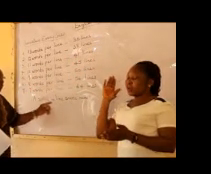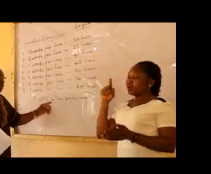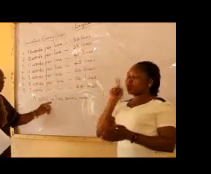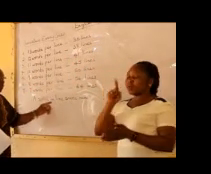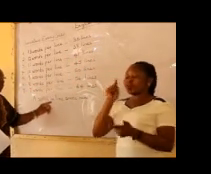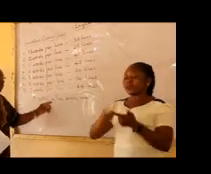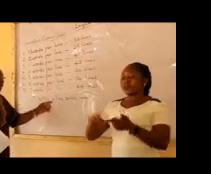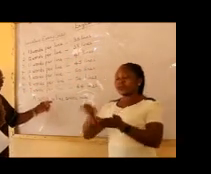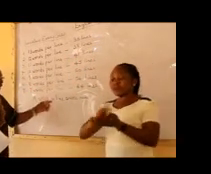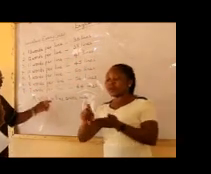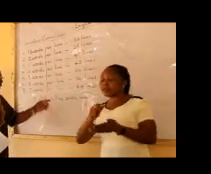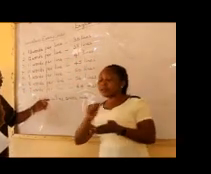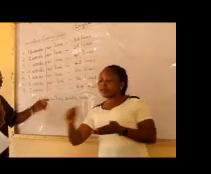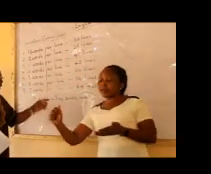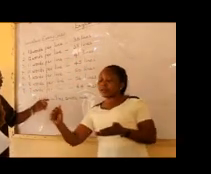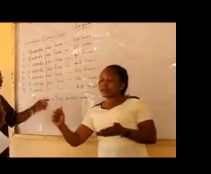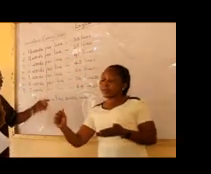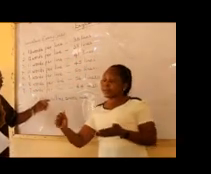Once you go